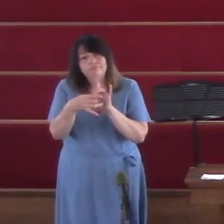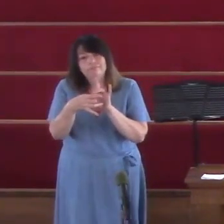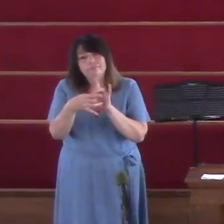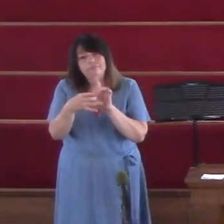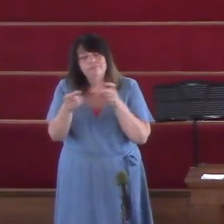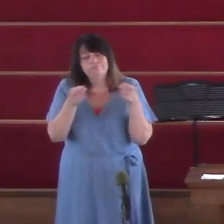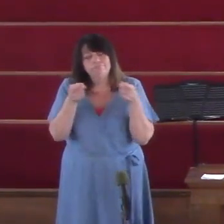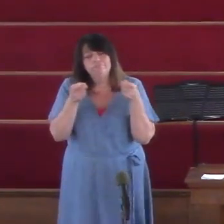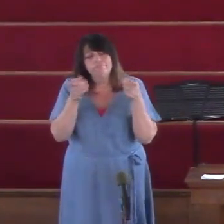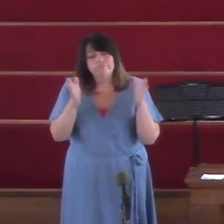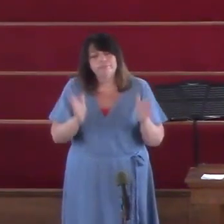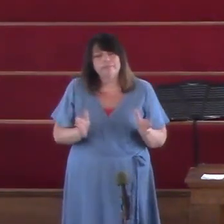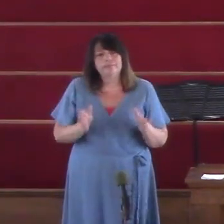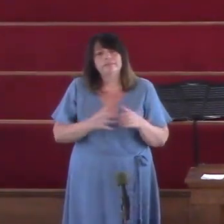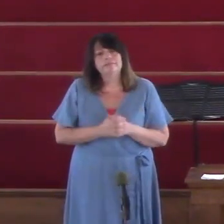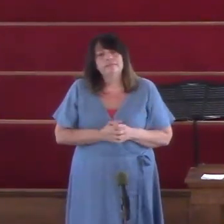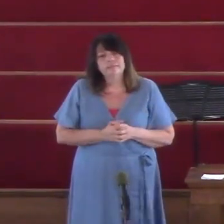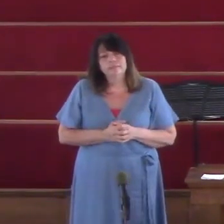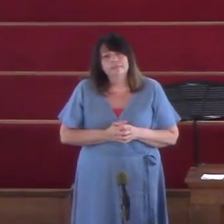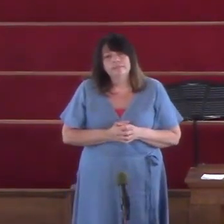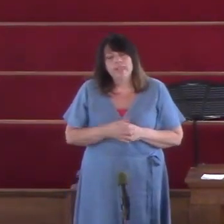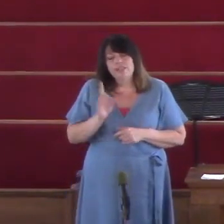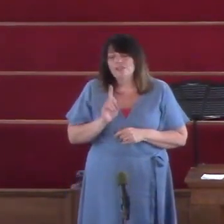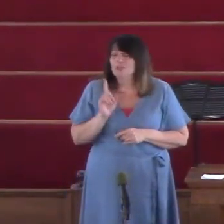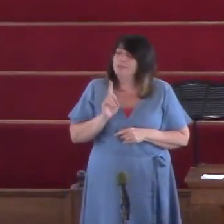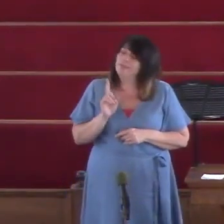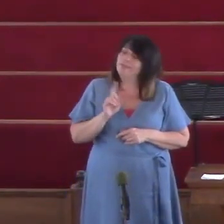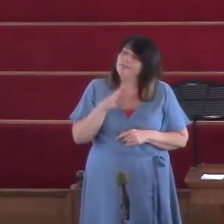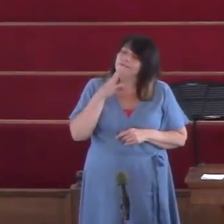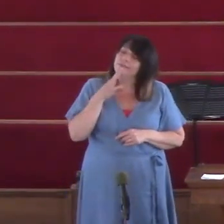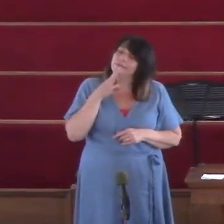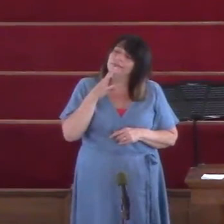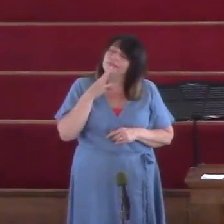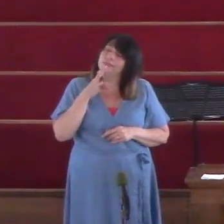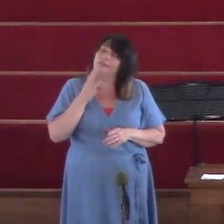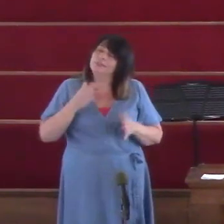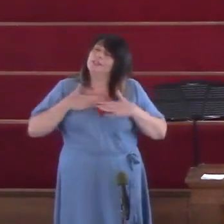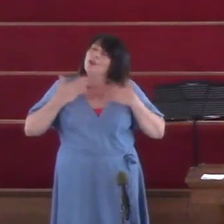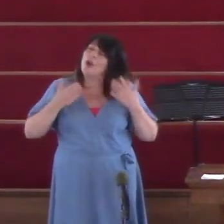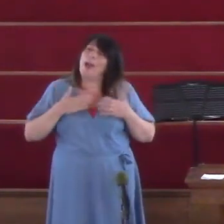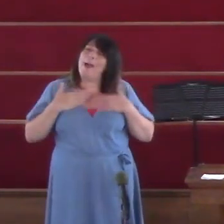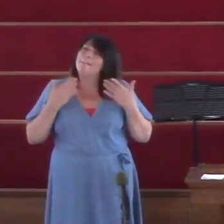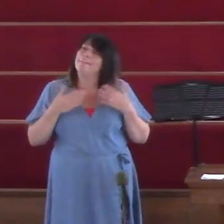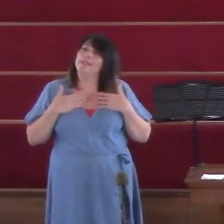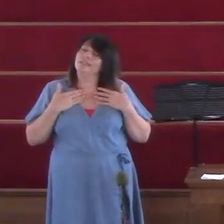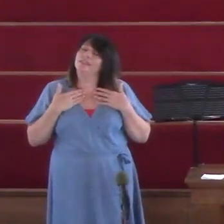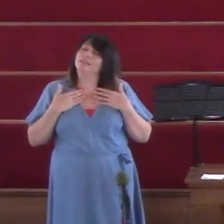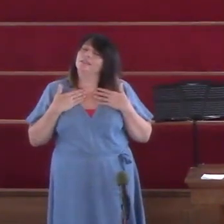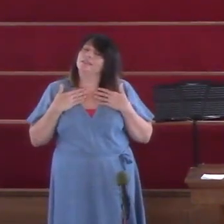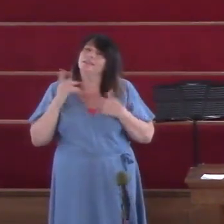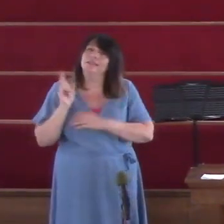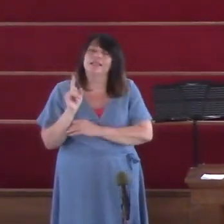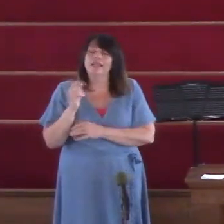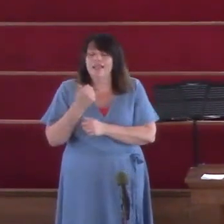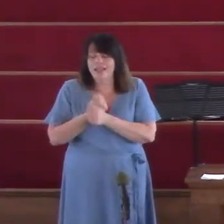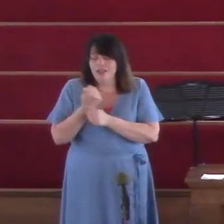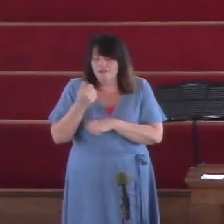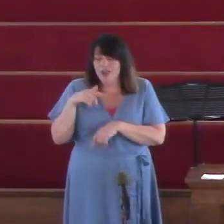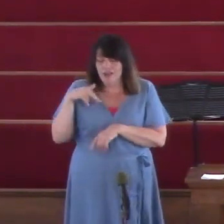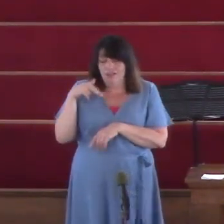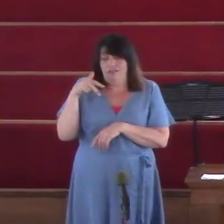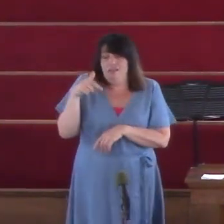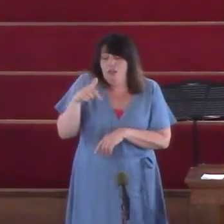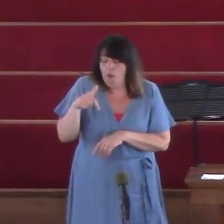and you talk and you have your being in him. And my friend, you're walking every step toward on that